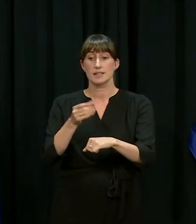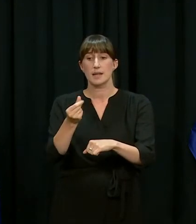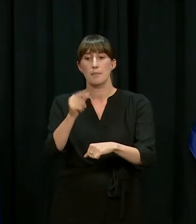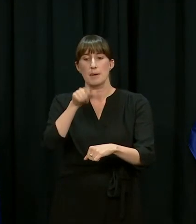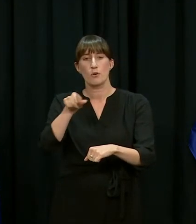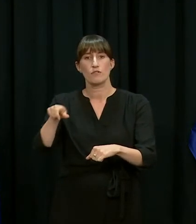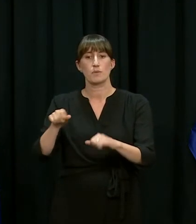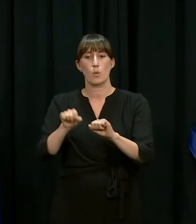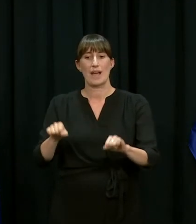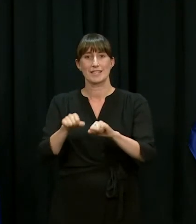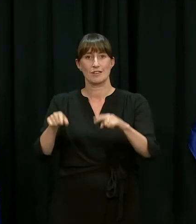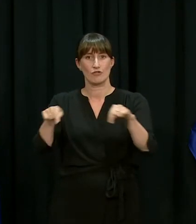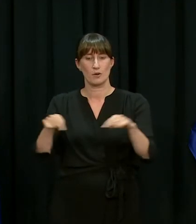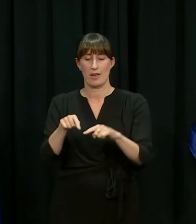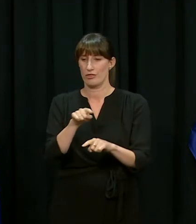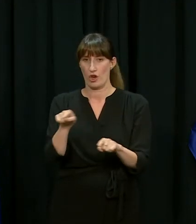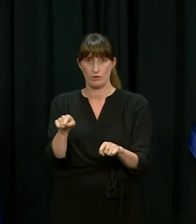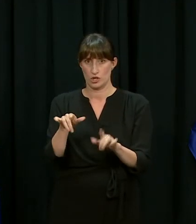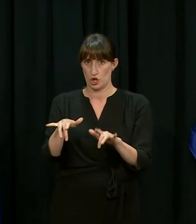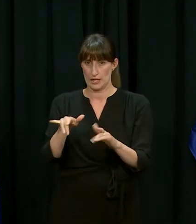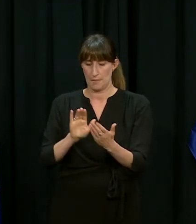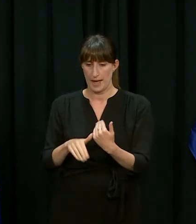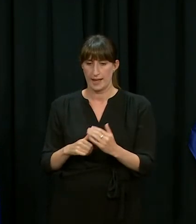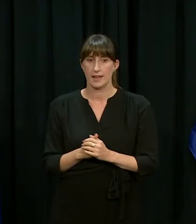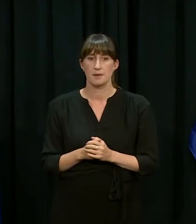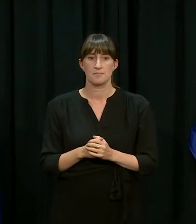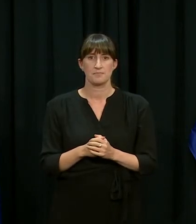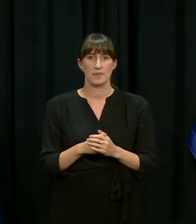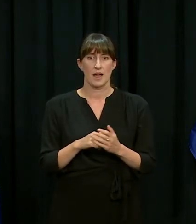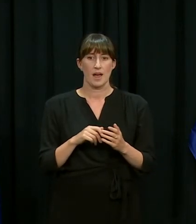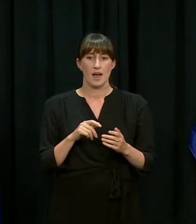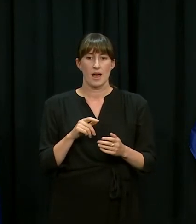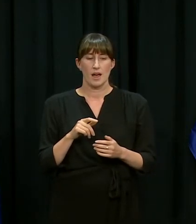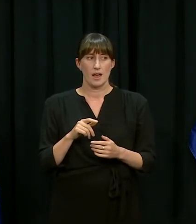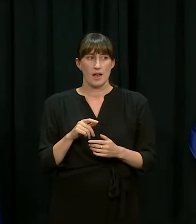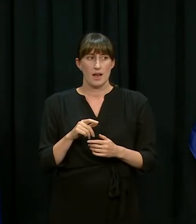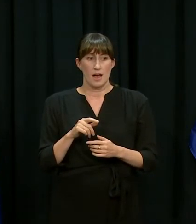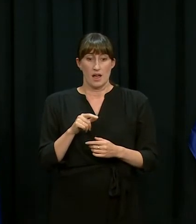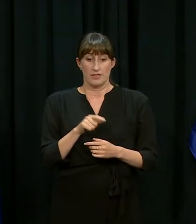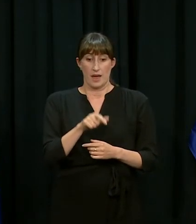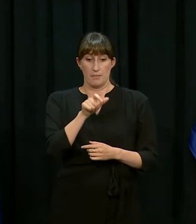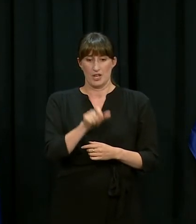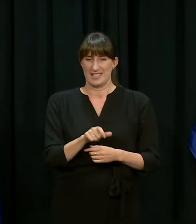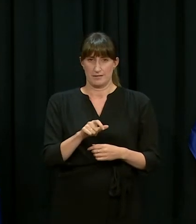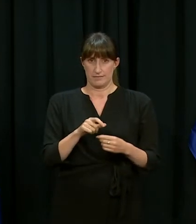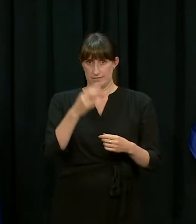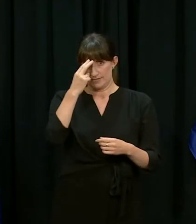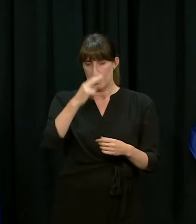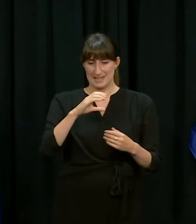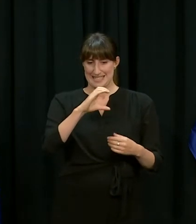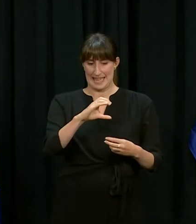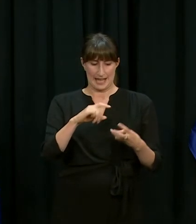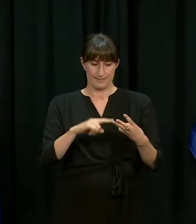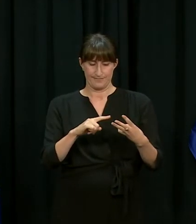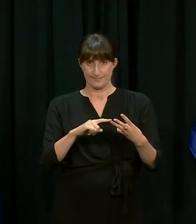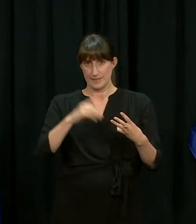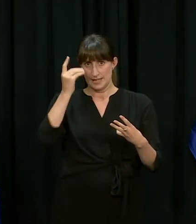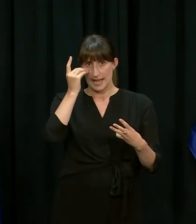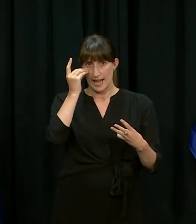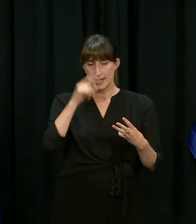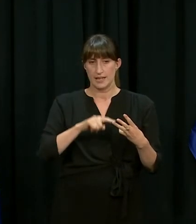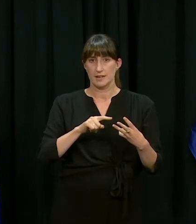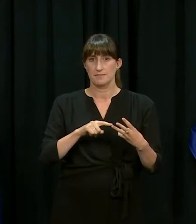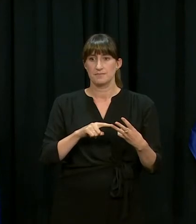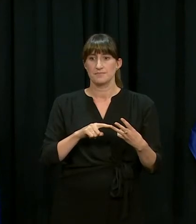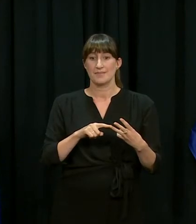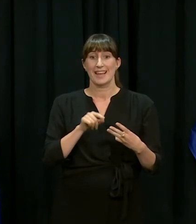one because the initial positive test result on that case, KC, has subsequently come back